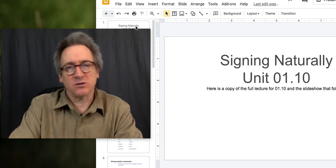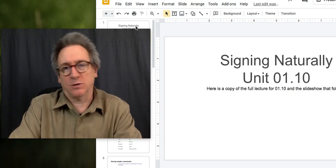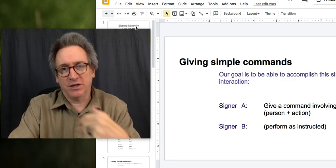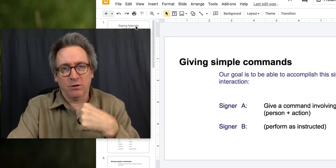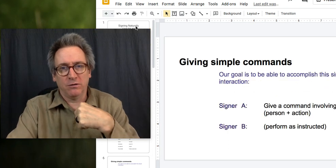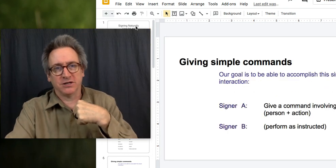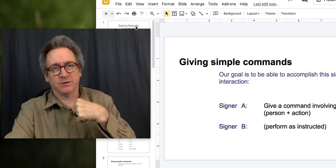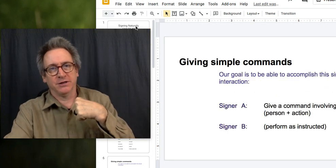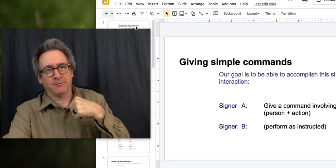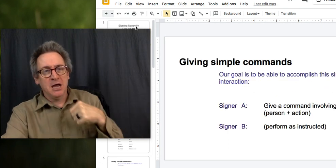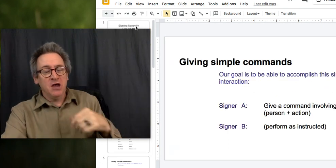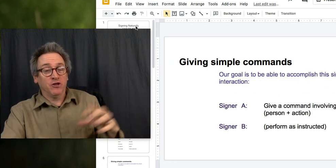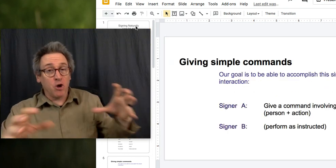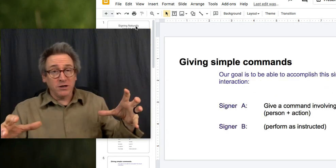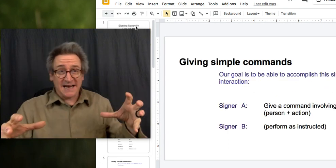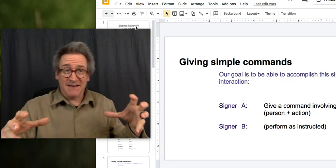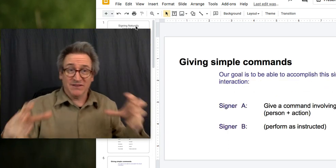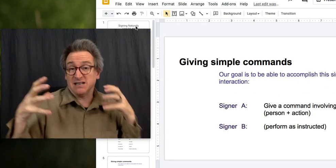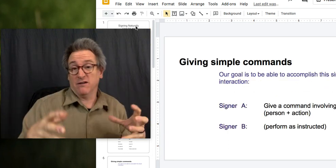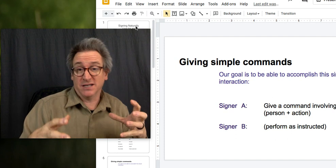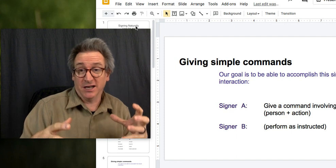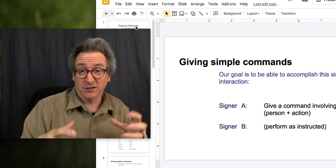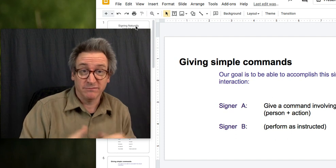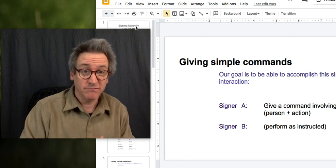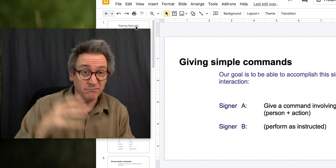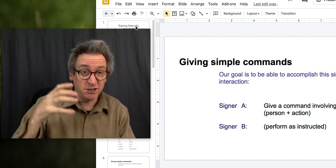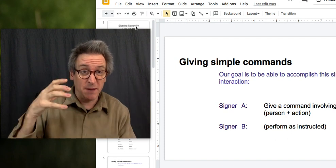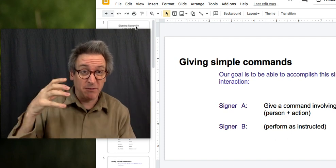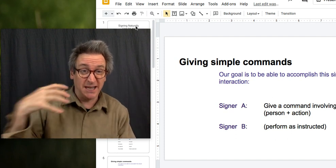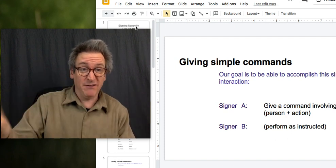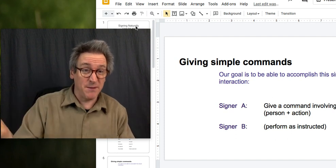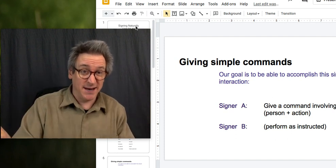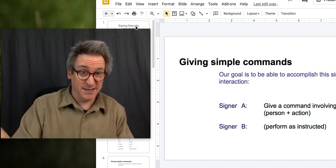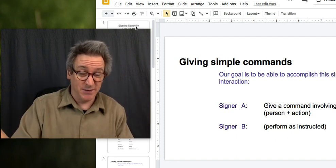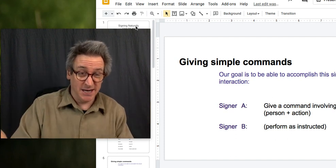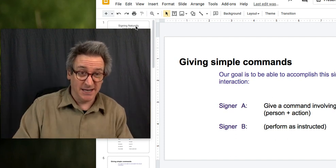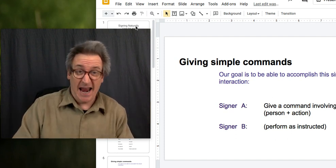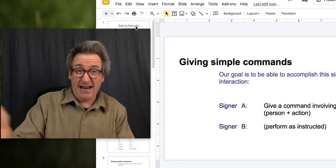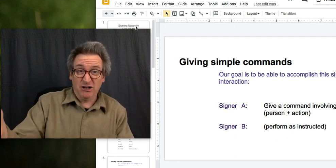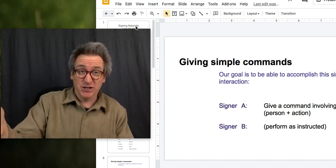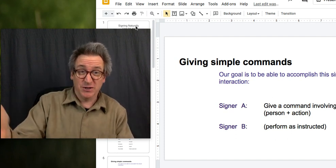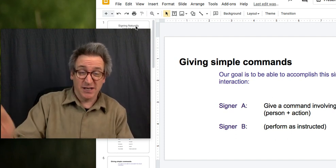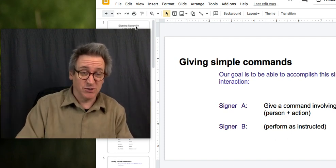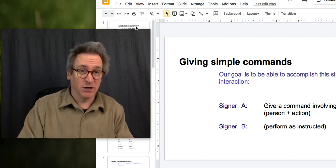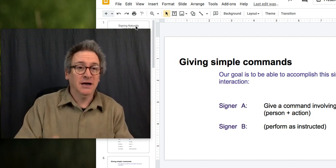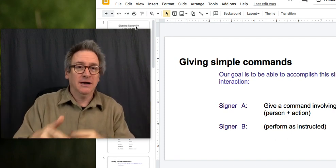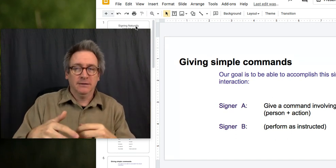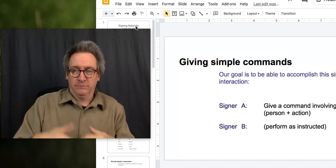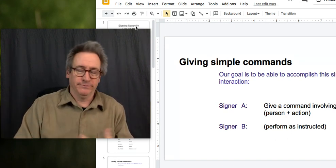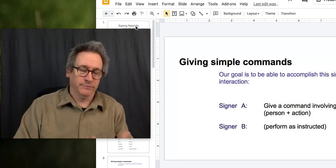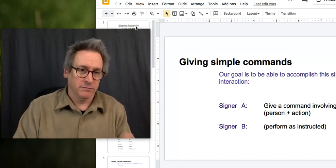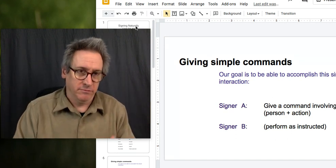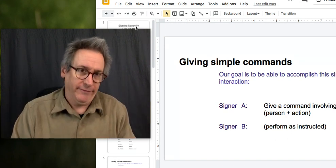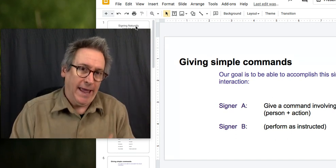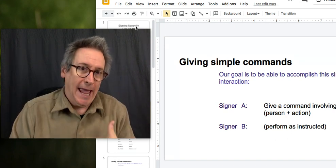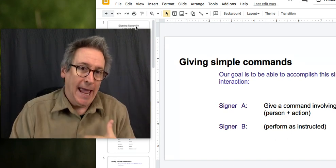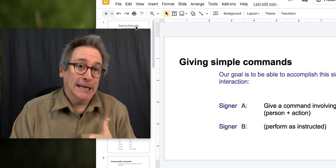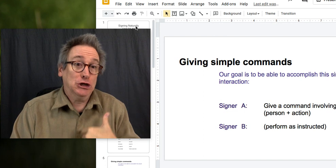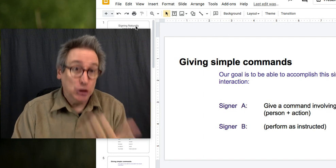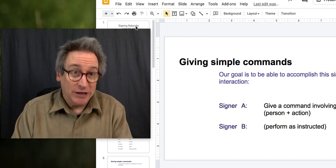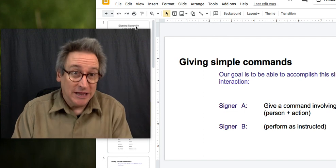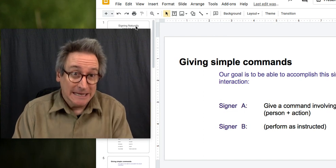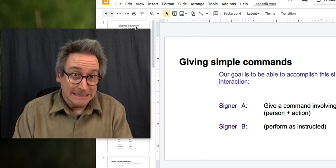So I'll put the whole lecture in there. The goal is to have this conversation, to be able to give a command to someone, hey, could you do this? Or